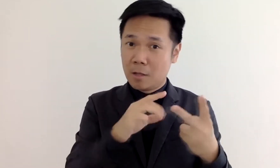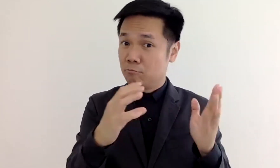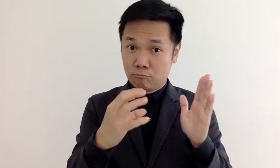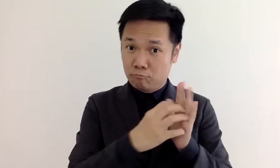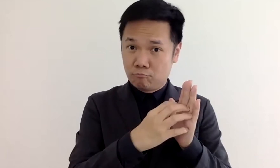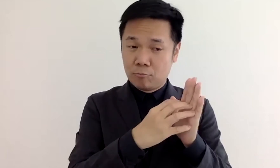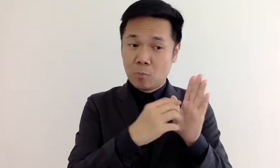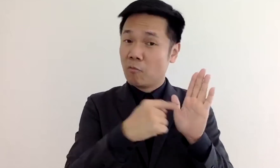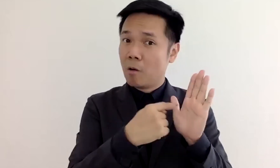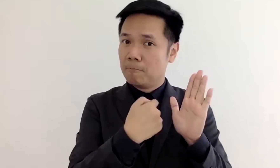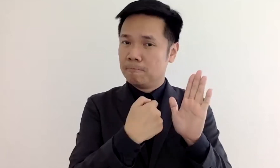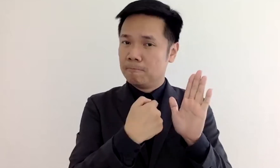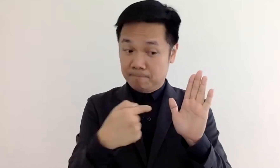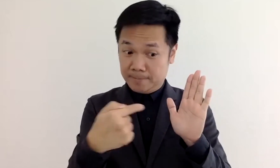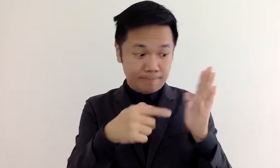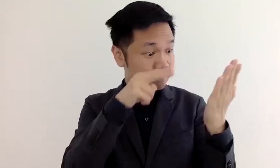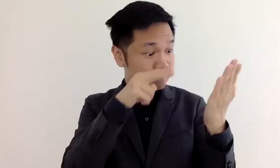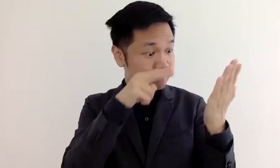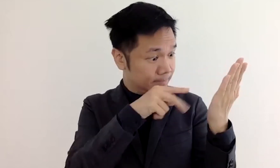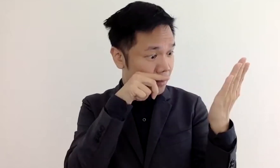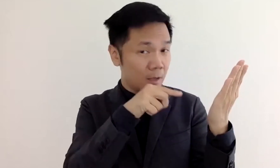all mechanisms that